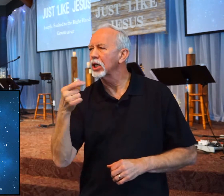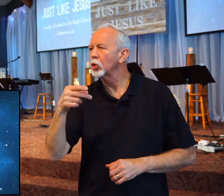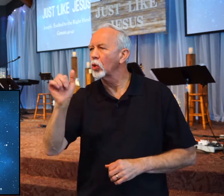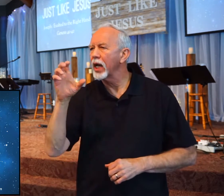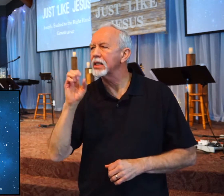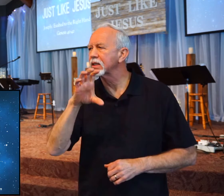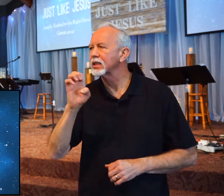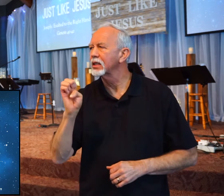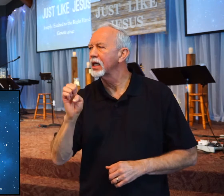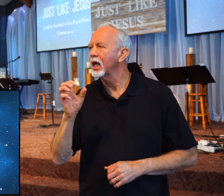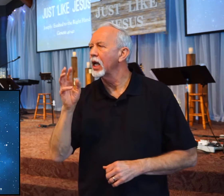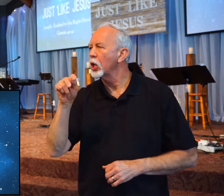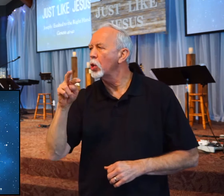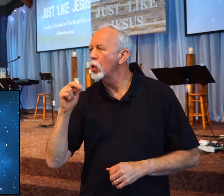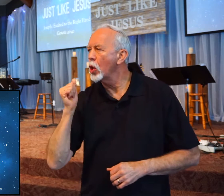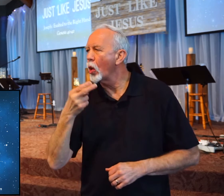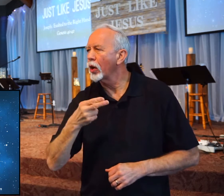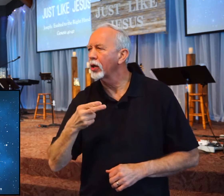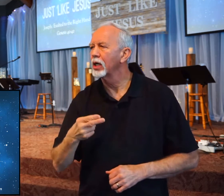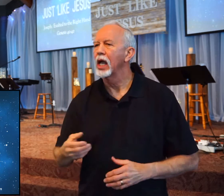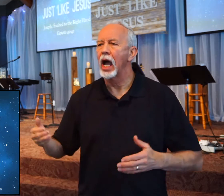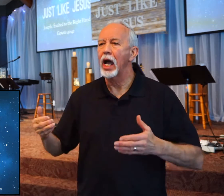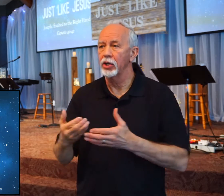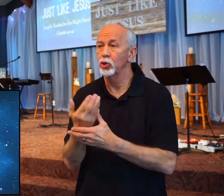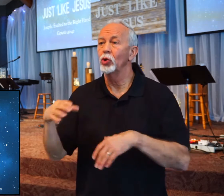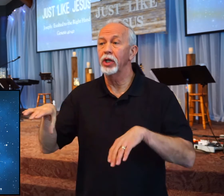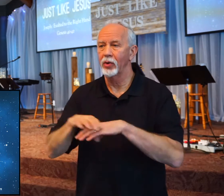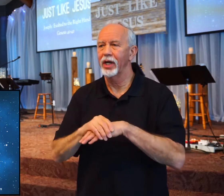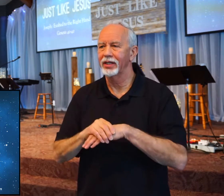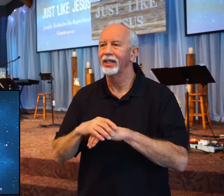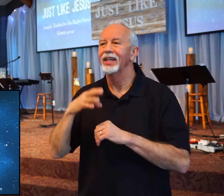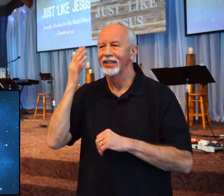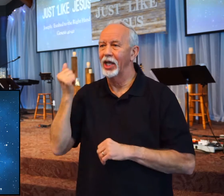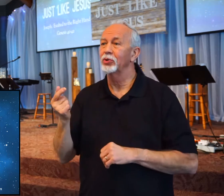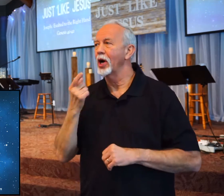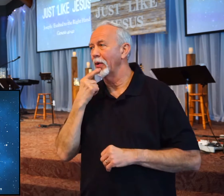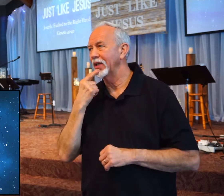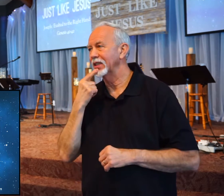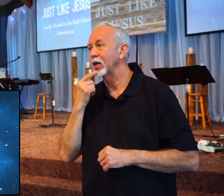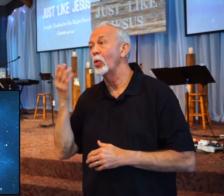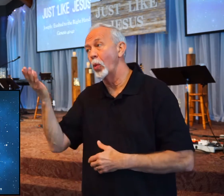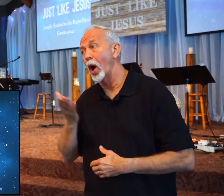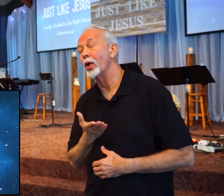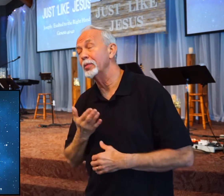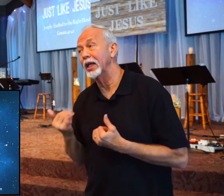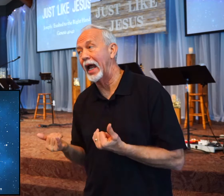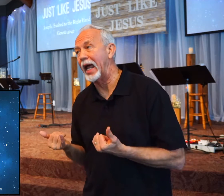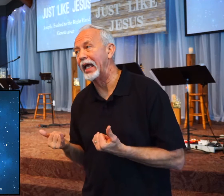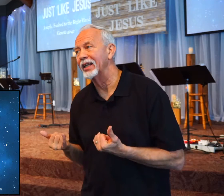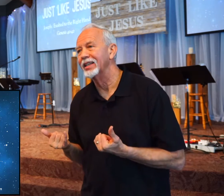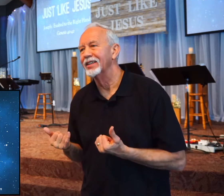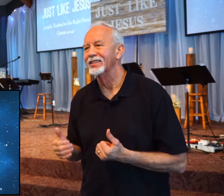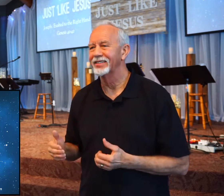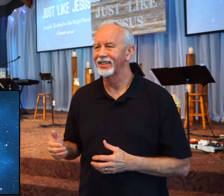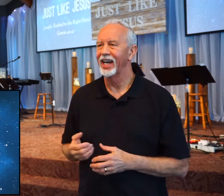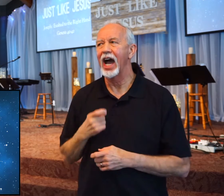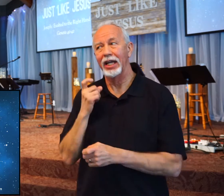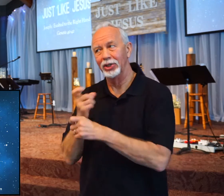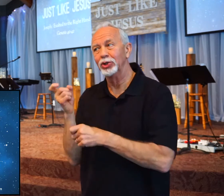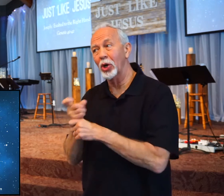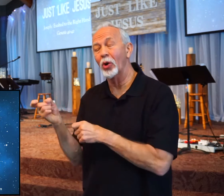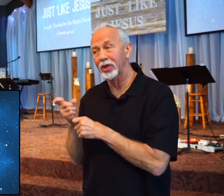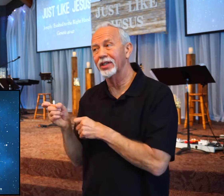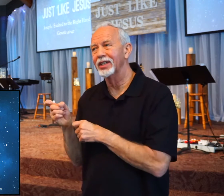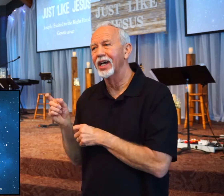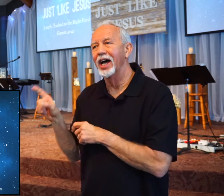are newlyweds, and so that's why we were acknowledging them, and so we welcome them here. I have joked, Mary Grace